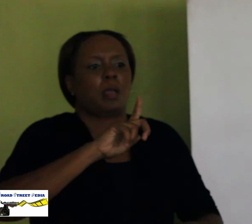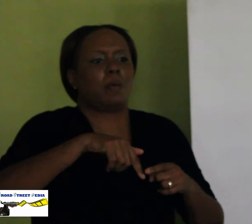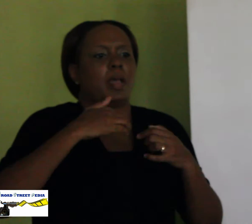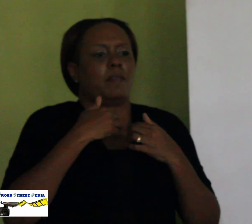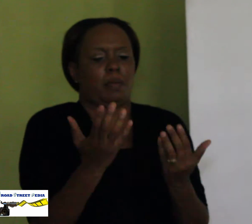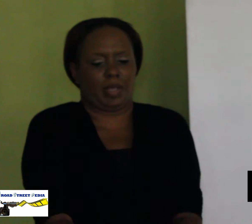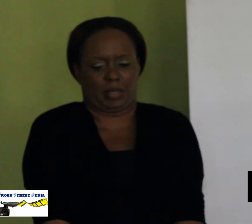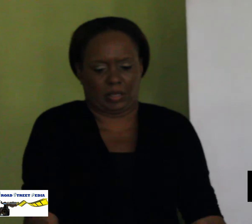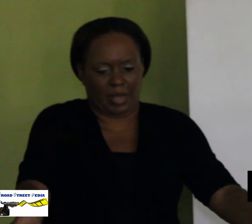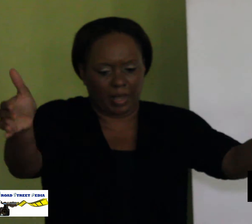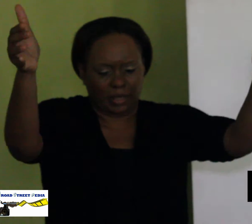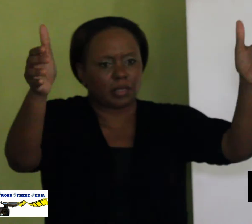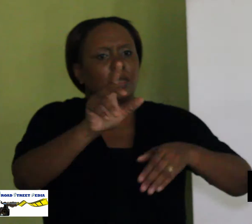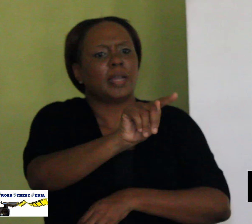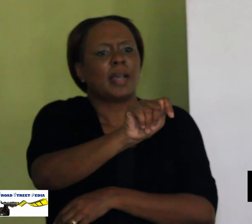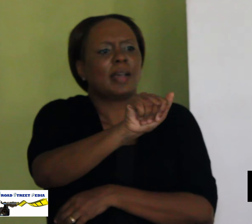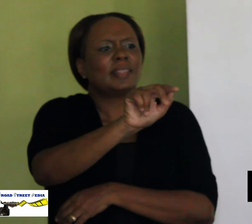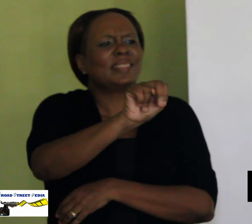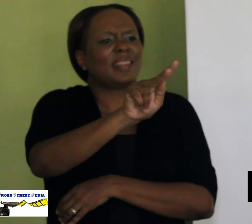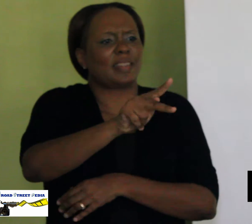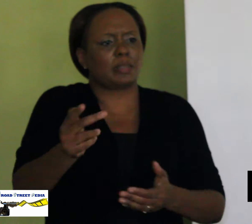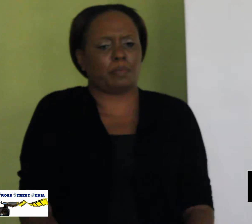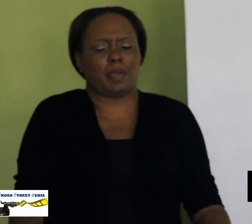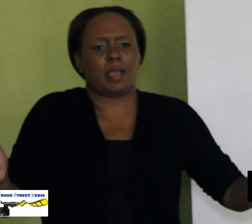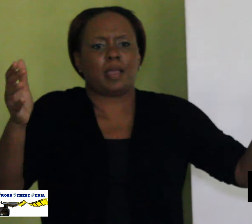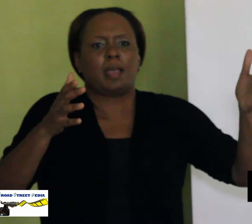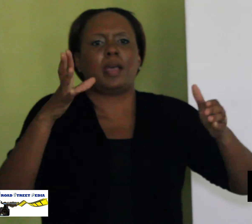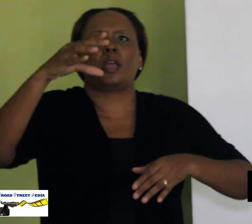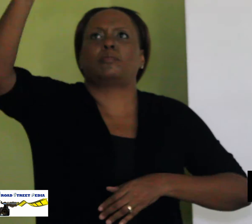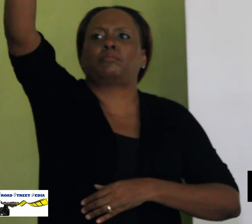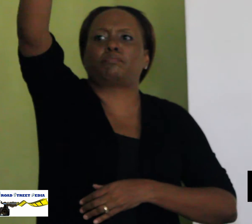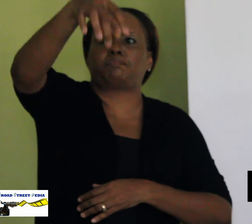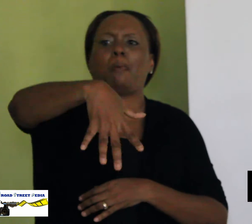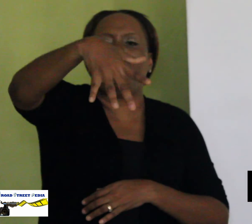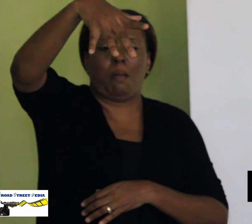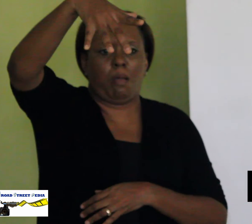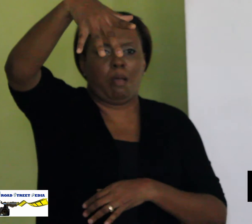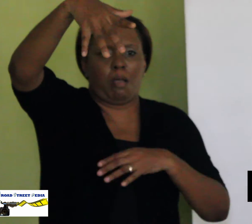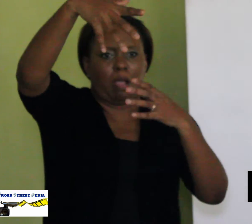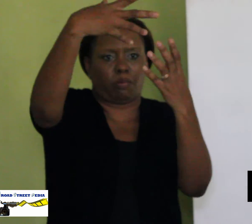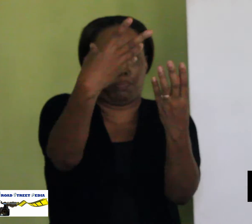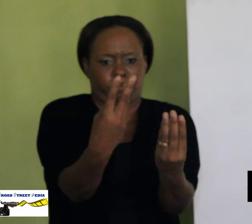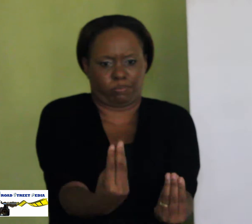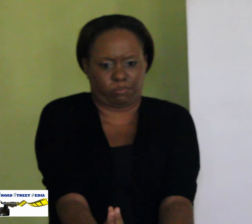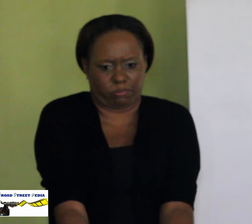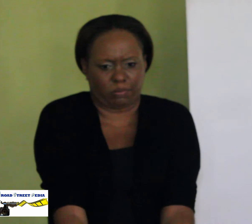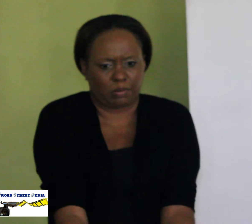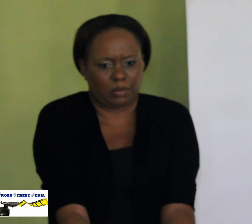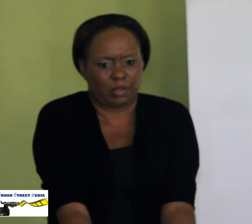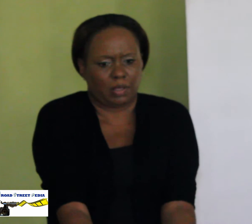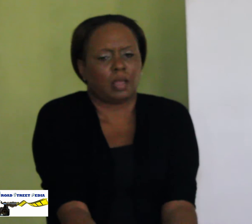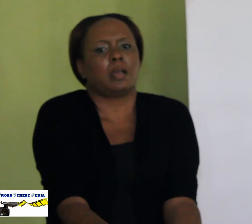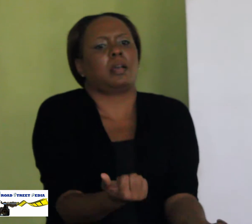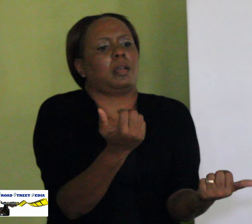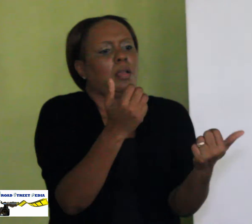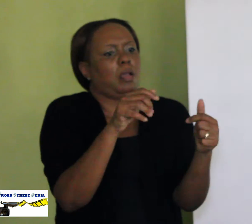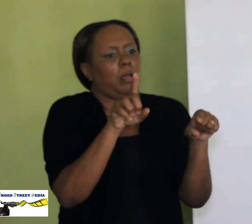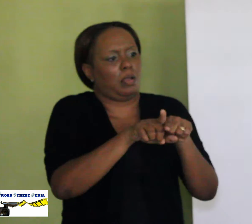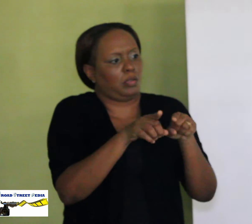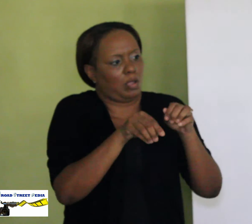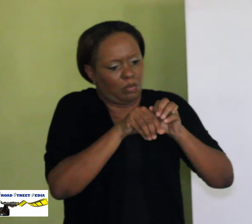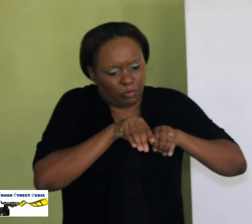tank, and it is absorbed through certain design media so that the plant, it can be passed through to the